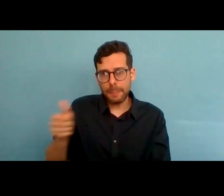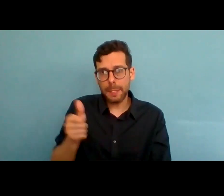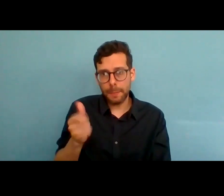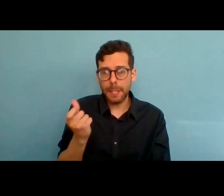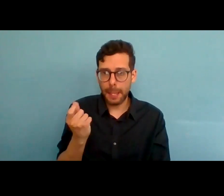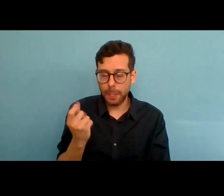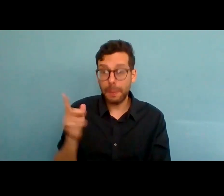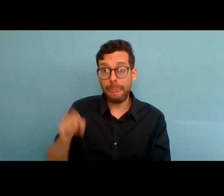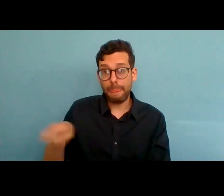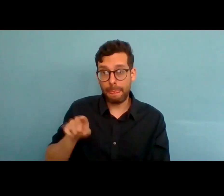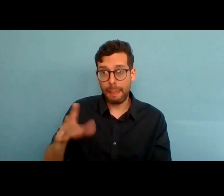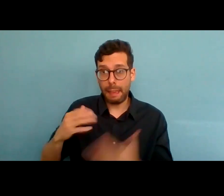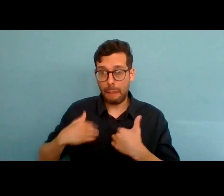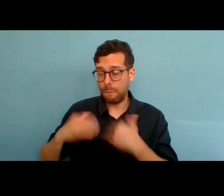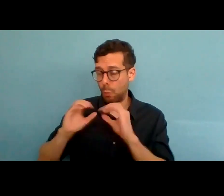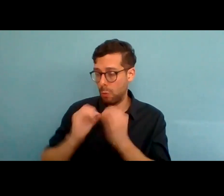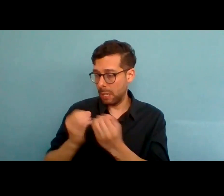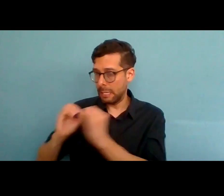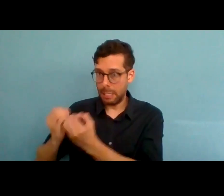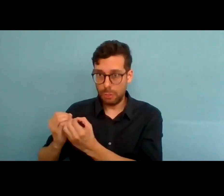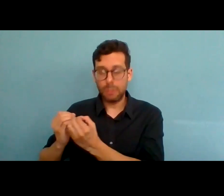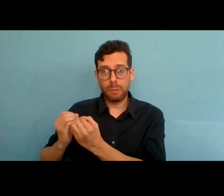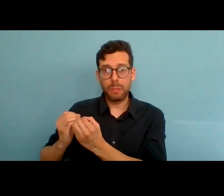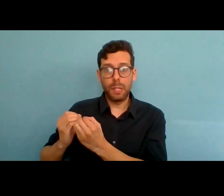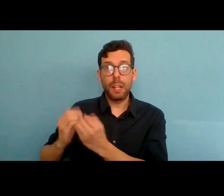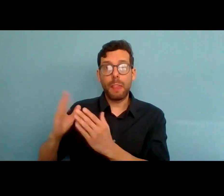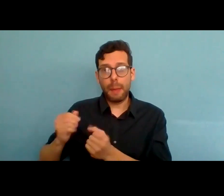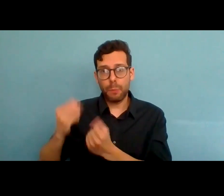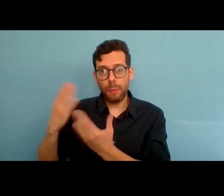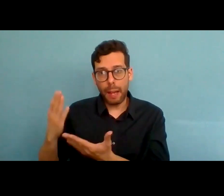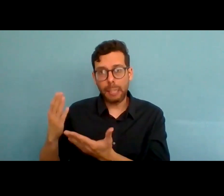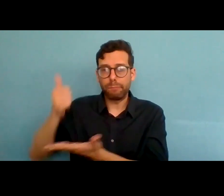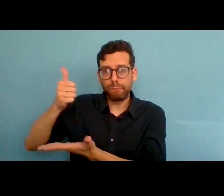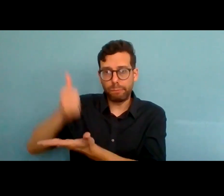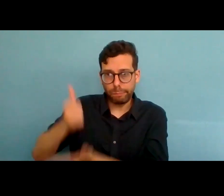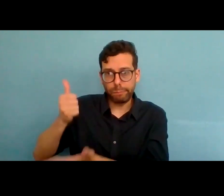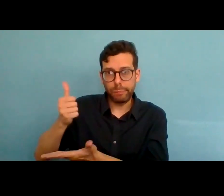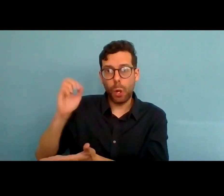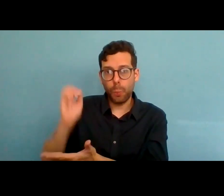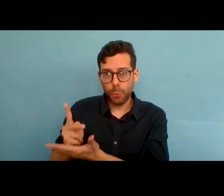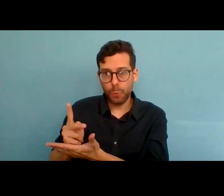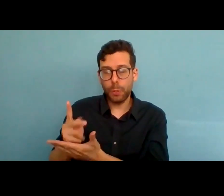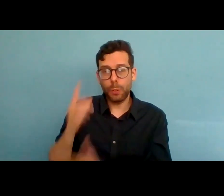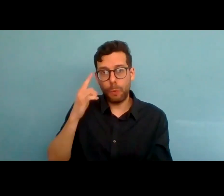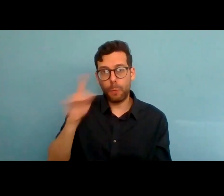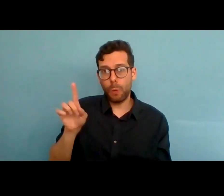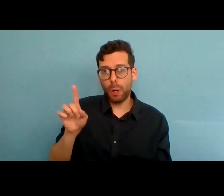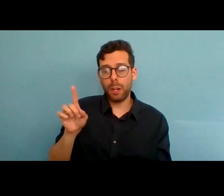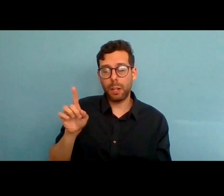kind of entities that provide their own, quote, stamp of approval, if you will, for those